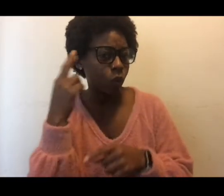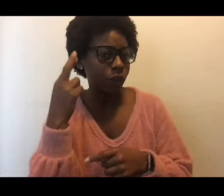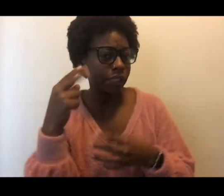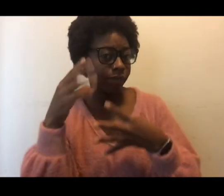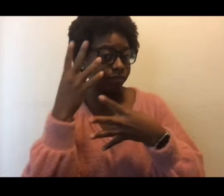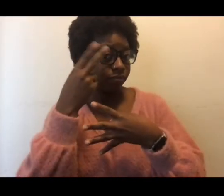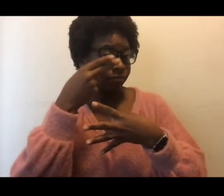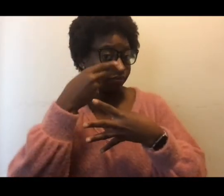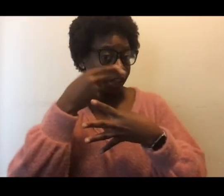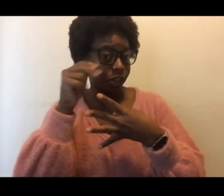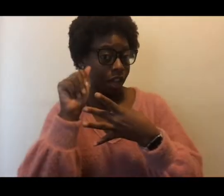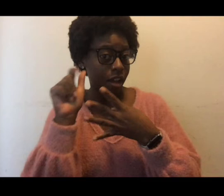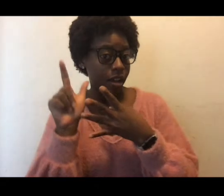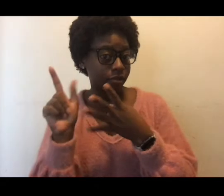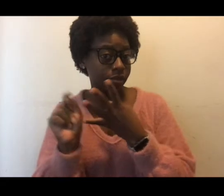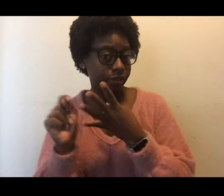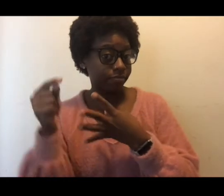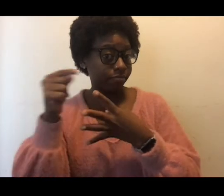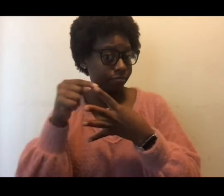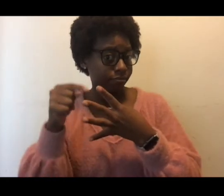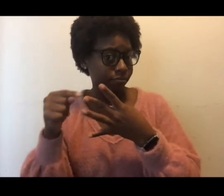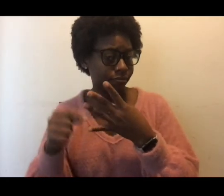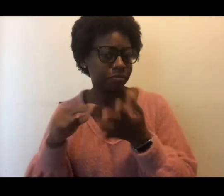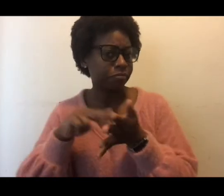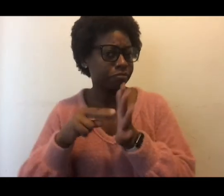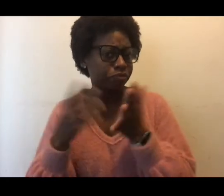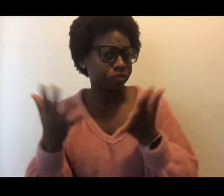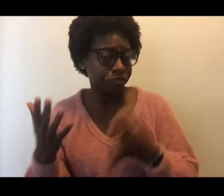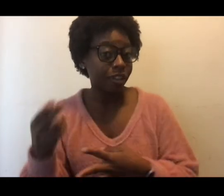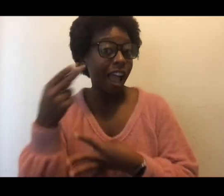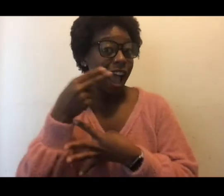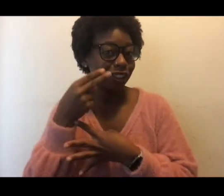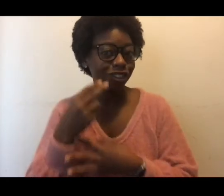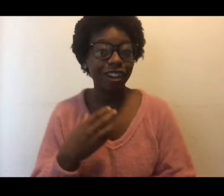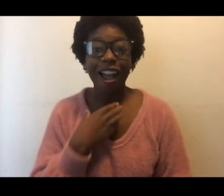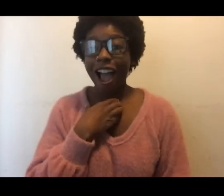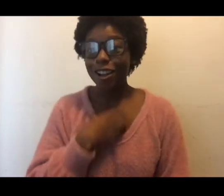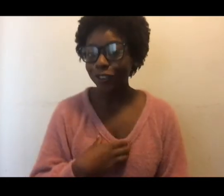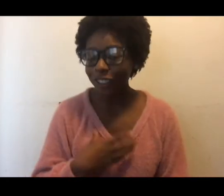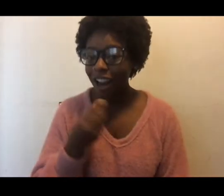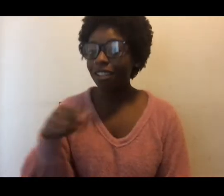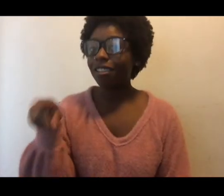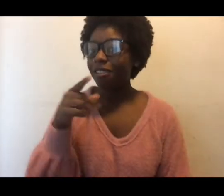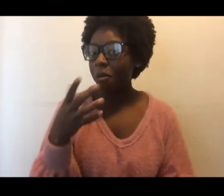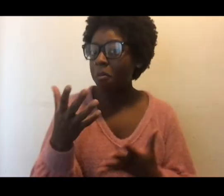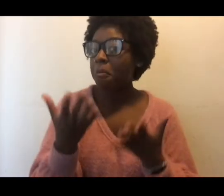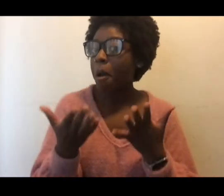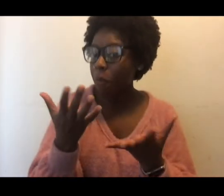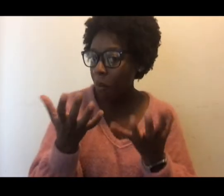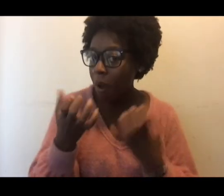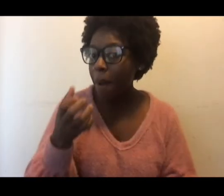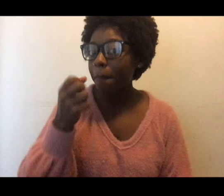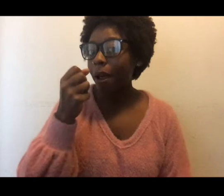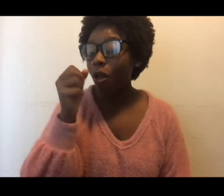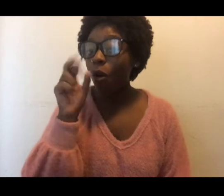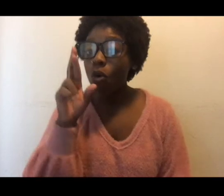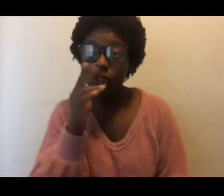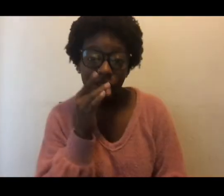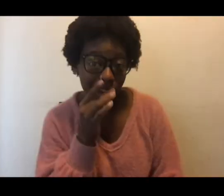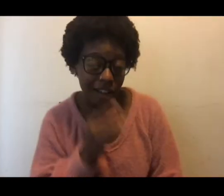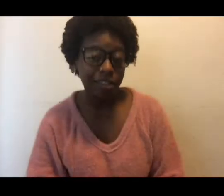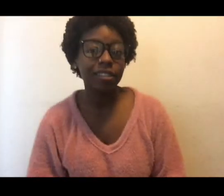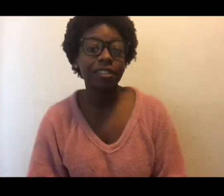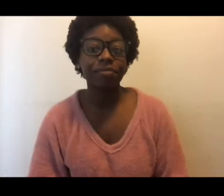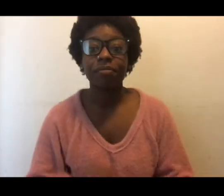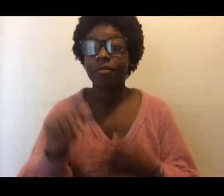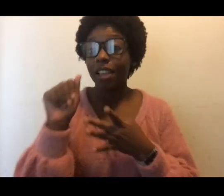generally cry for 4 different reasons that stand for HALT. H for hungry, and they may want